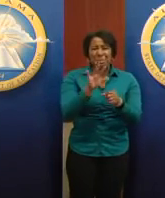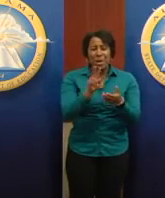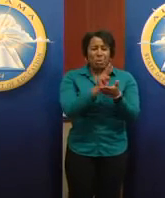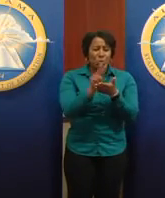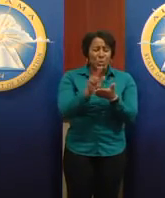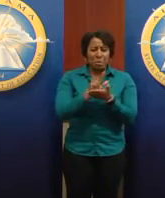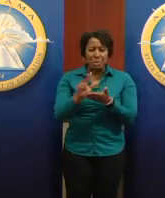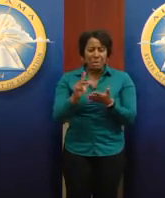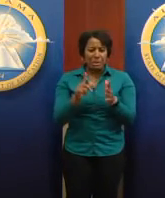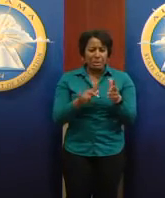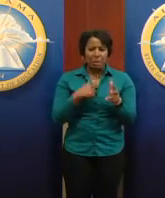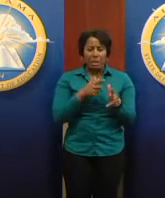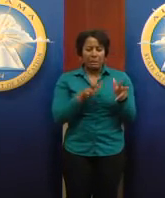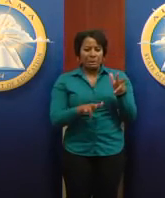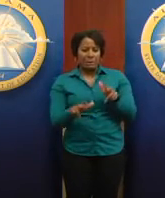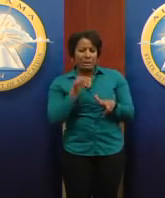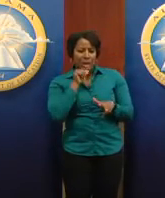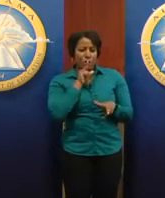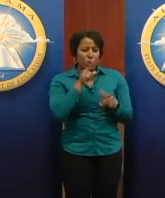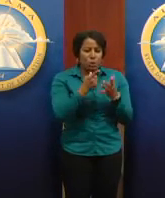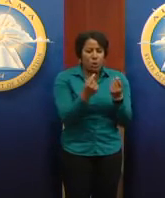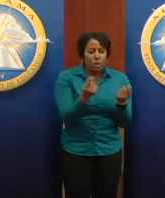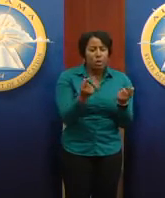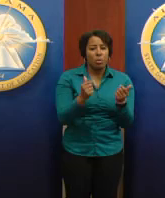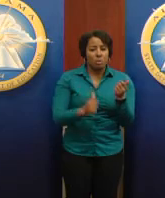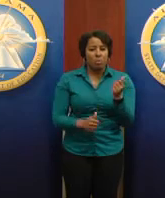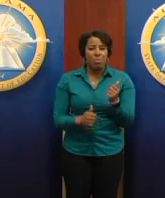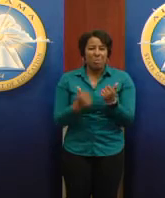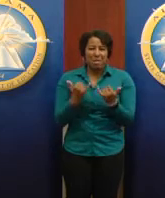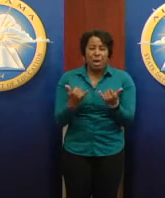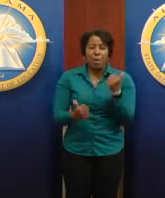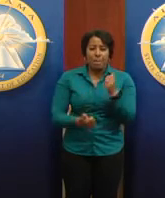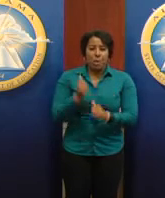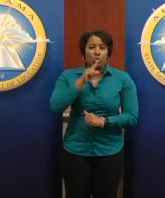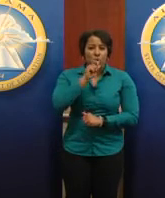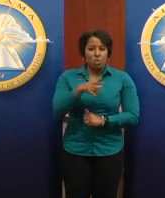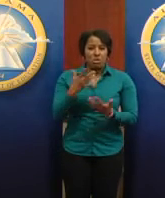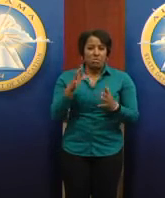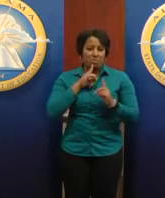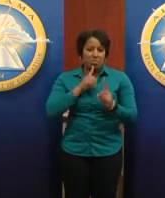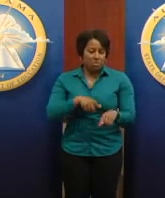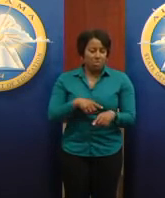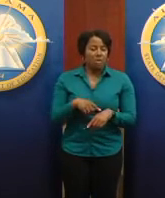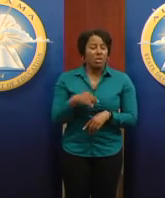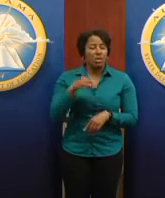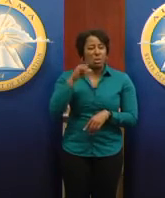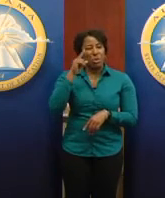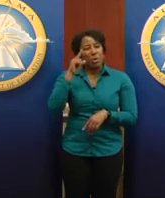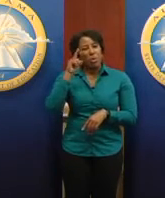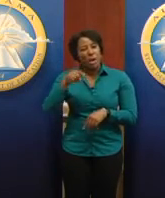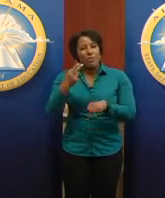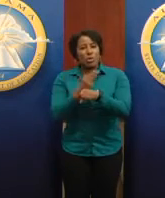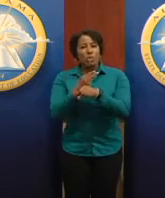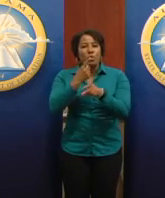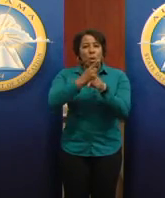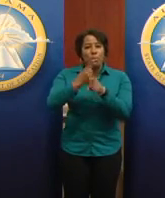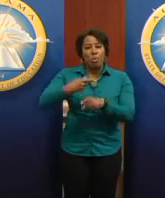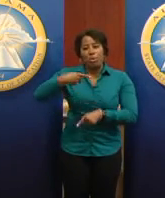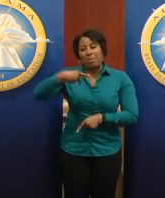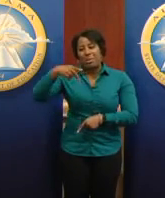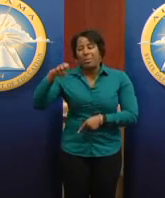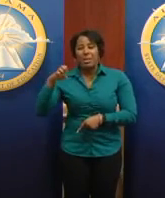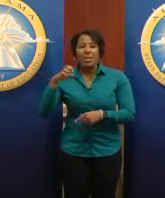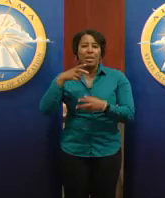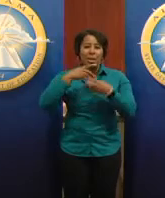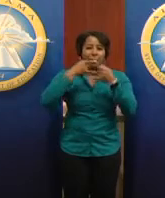But now most of those questions have been answered, and through the use of appropriate PPE and the right kinds of strategies, they